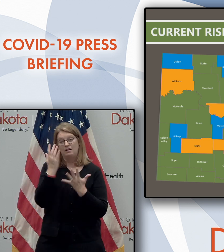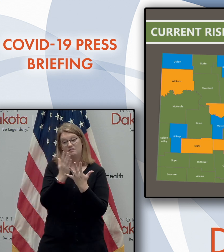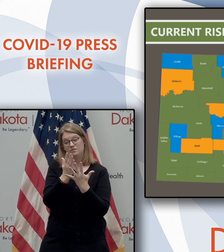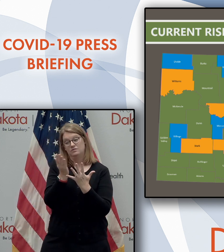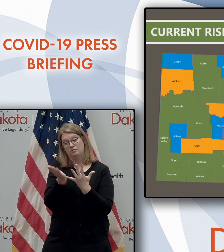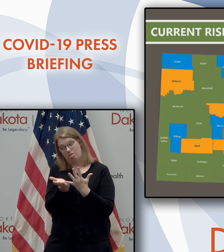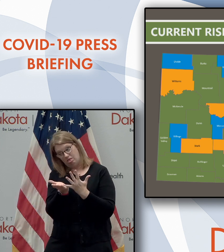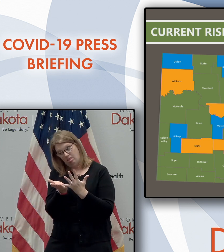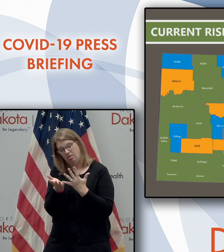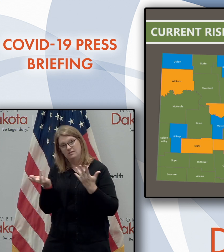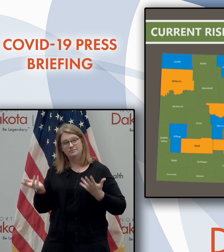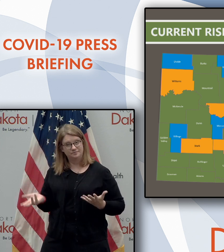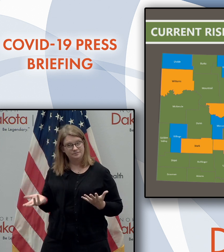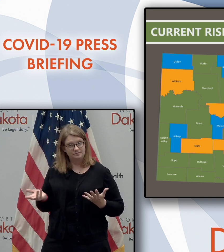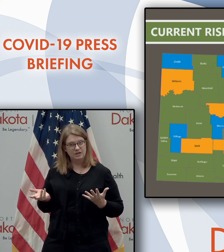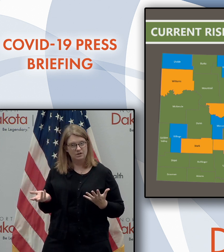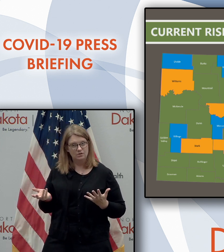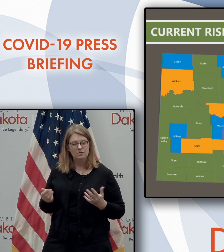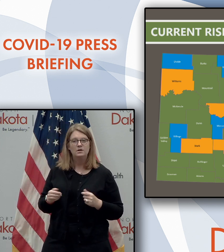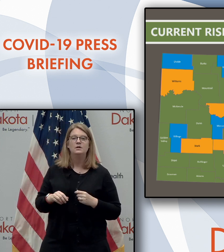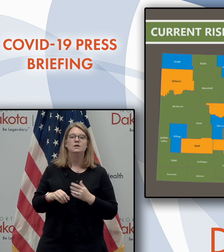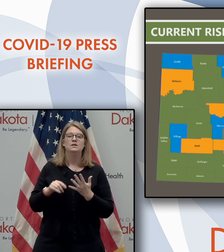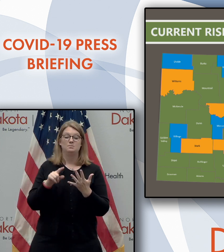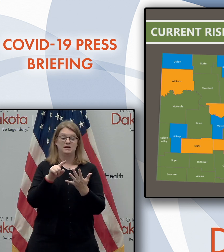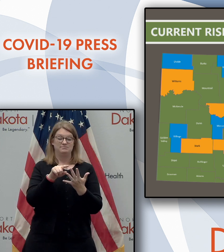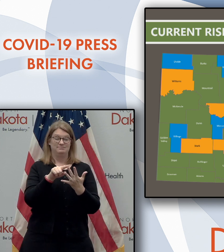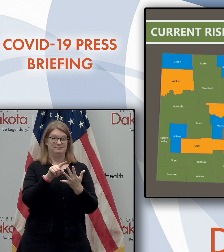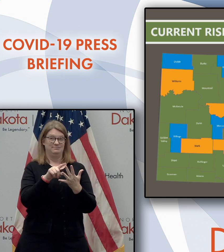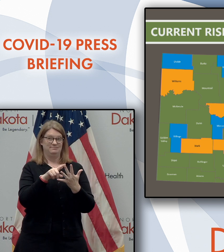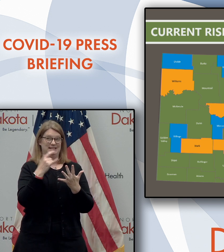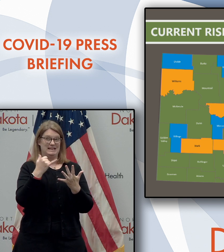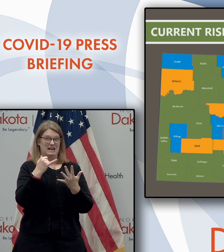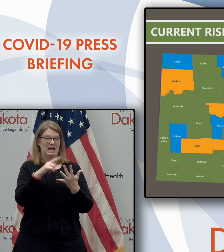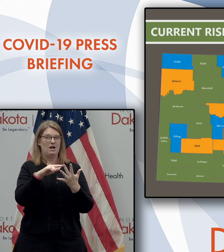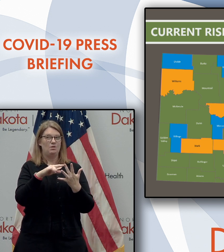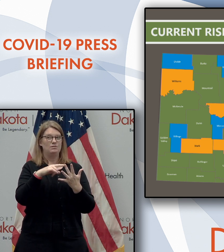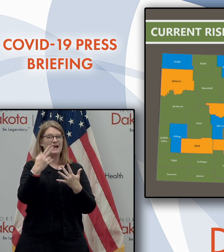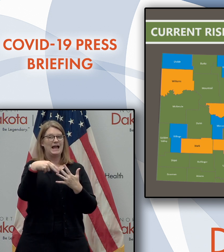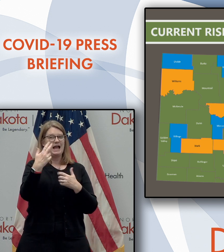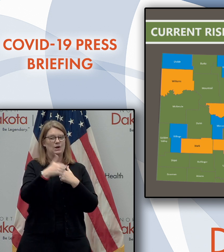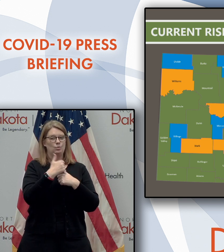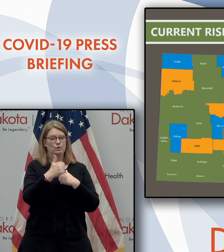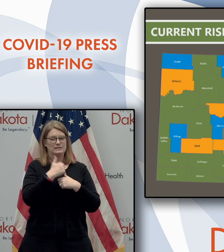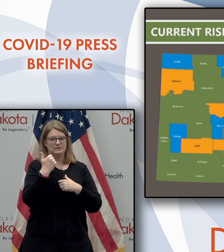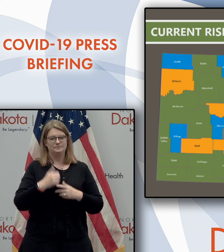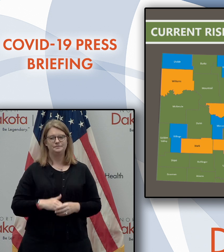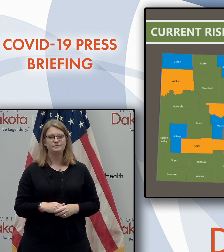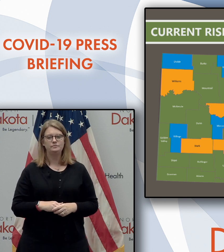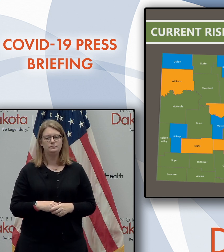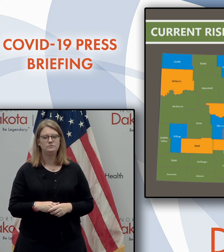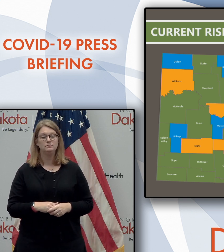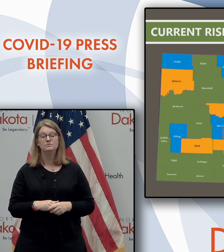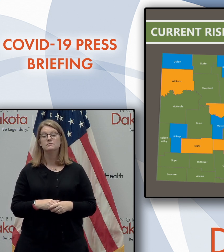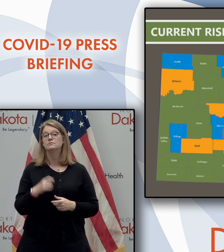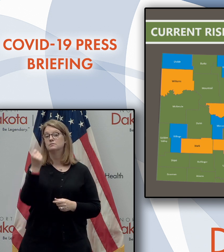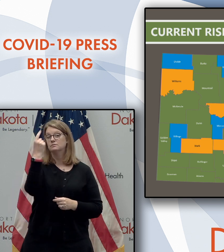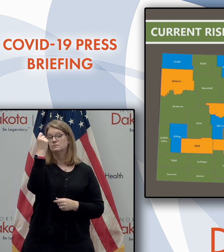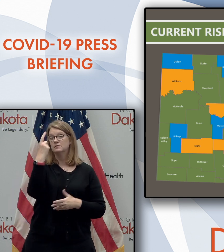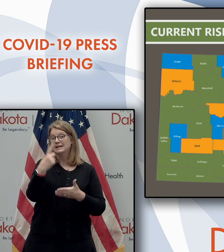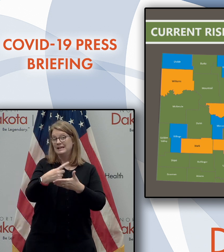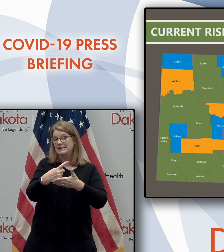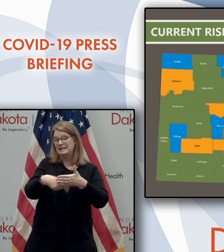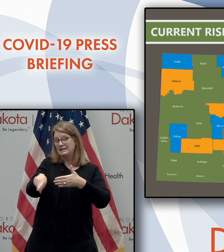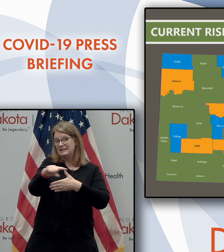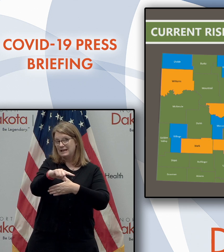at a higher risk level than we had been earlier this summer. When we take a look at next week, when we're going to be